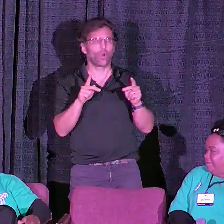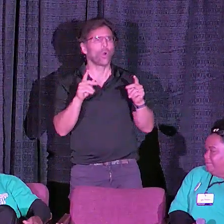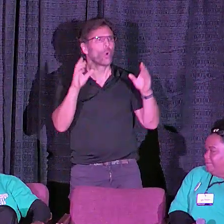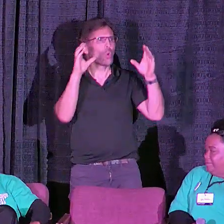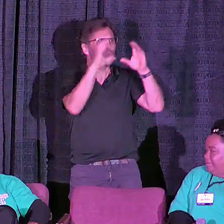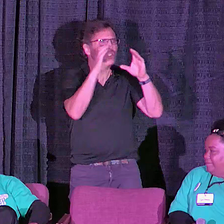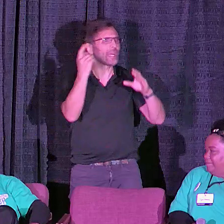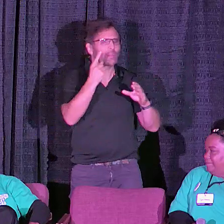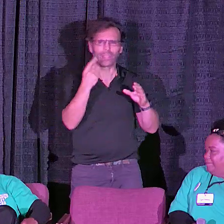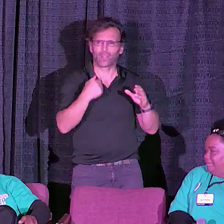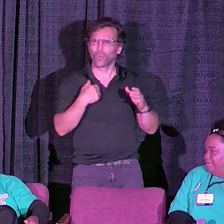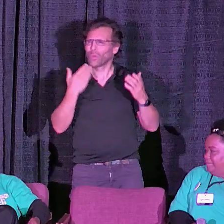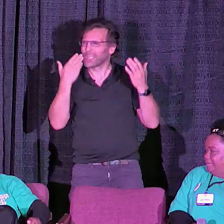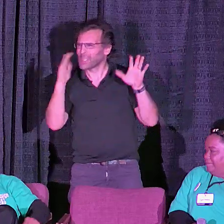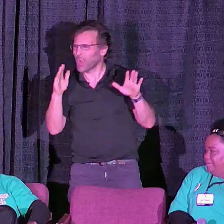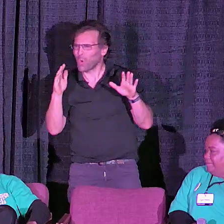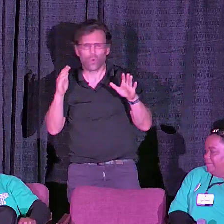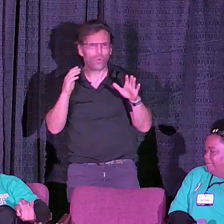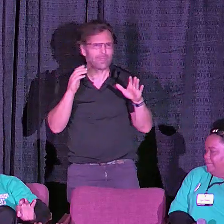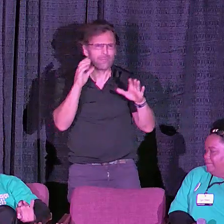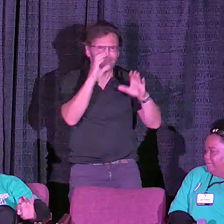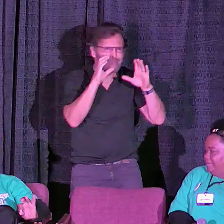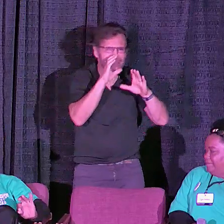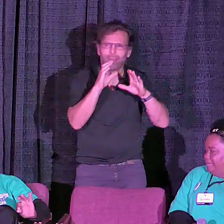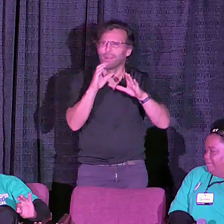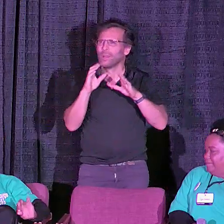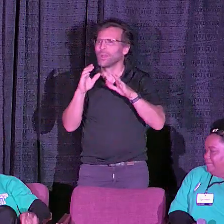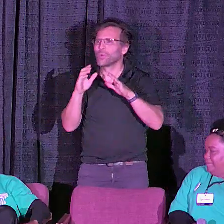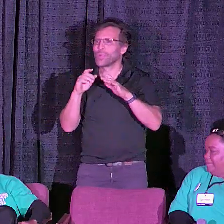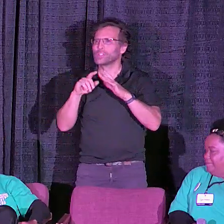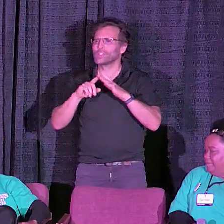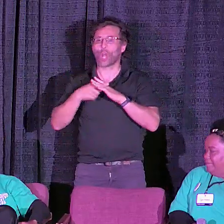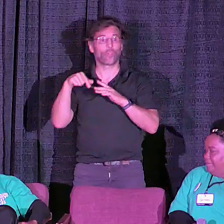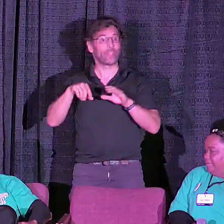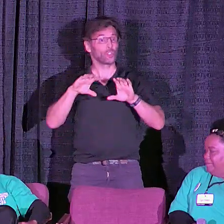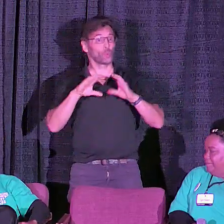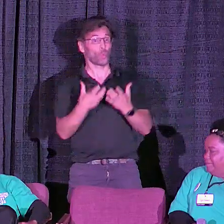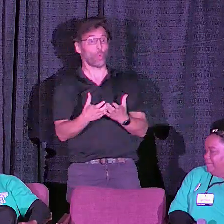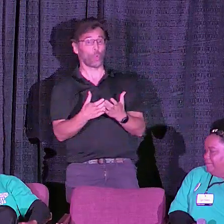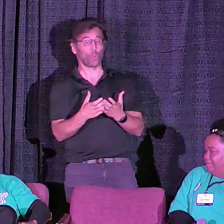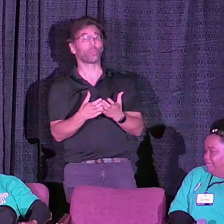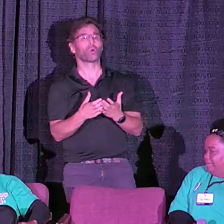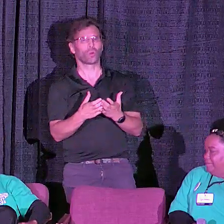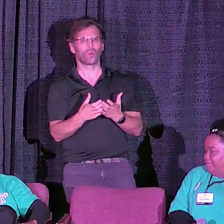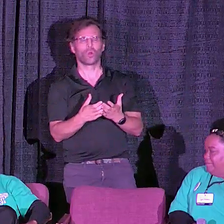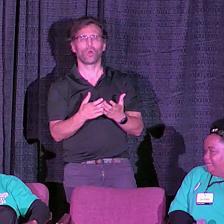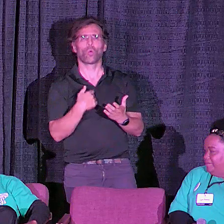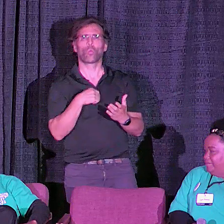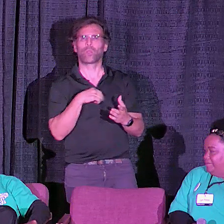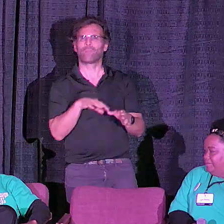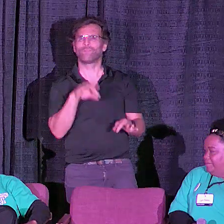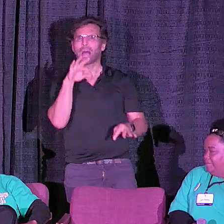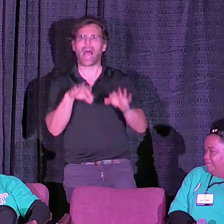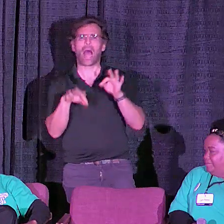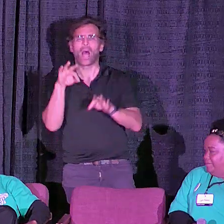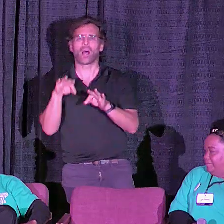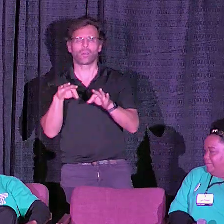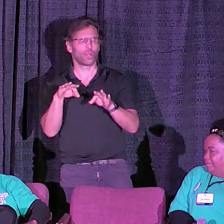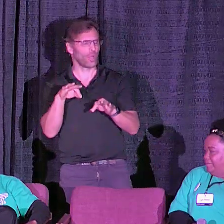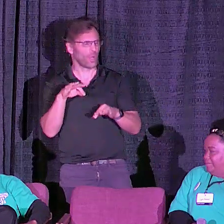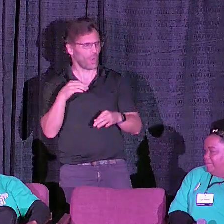something. We didn't know what we sought, so we went and started this group, and we found out that